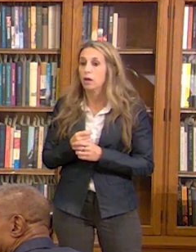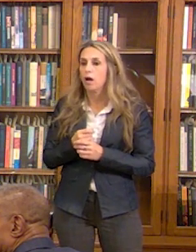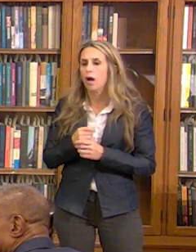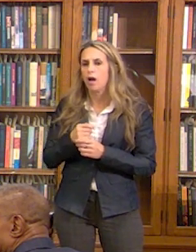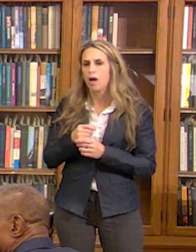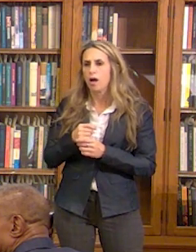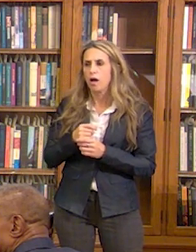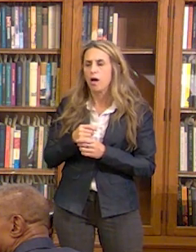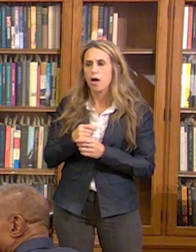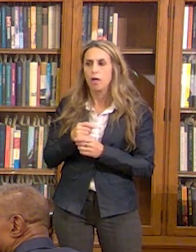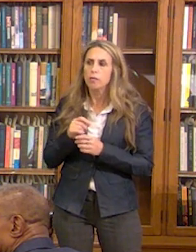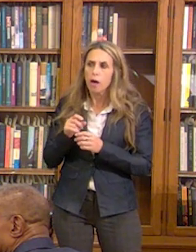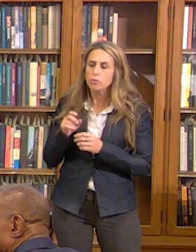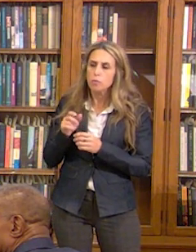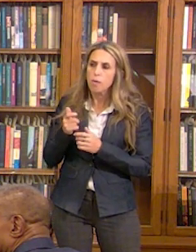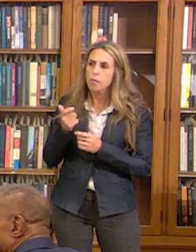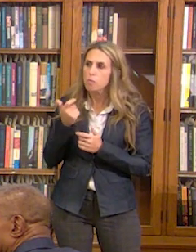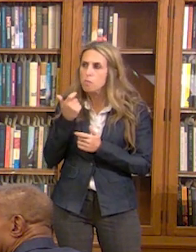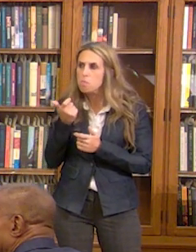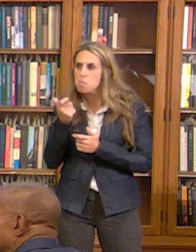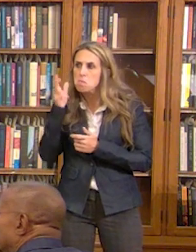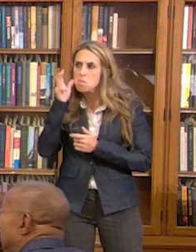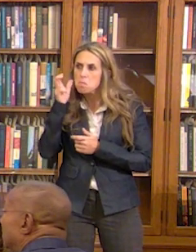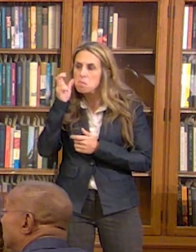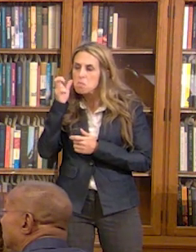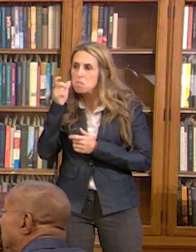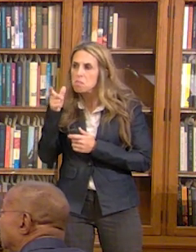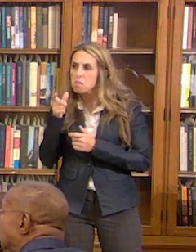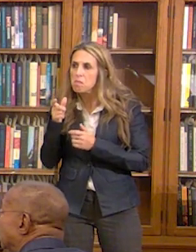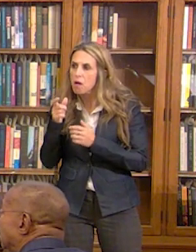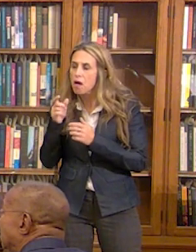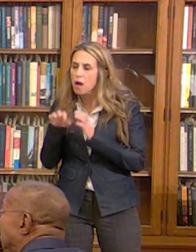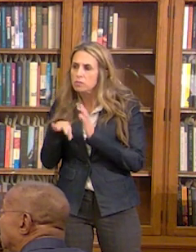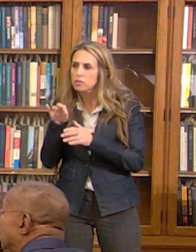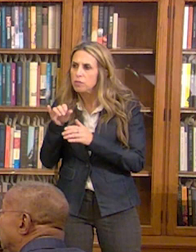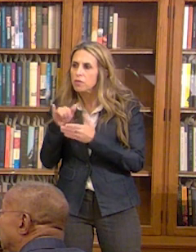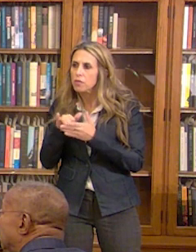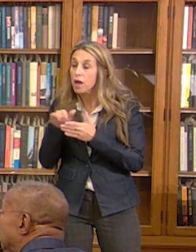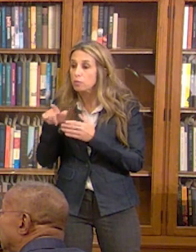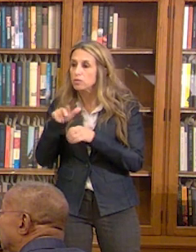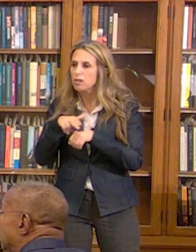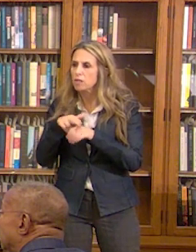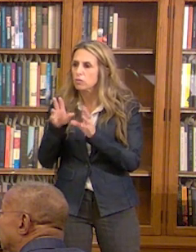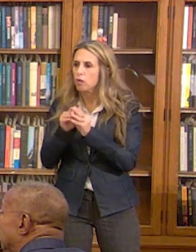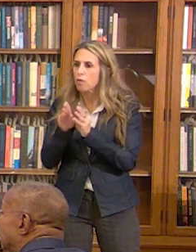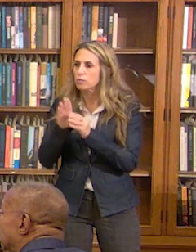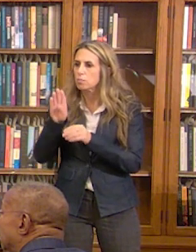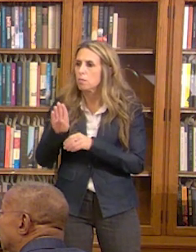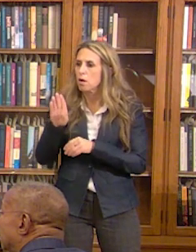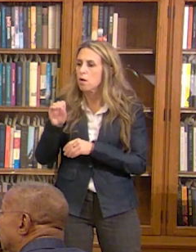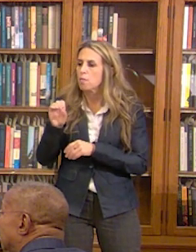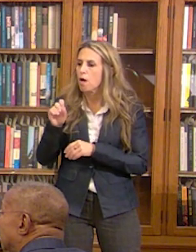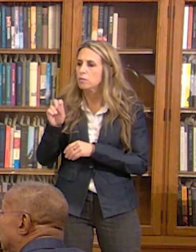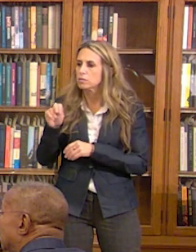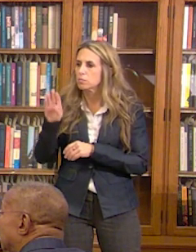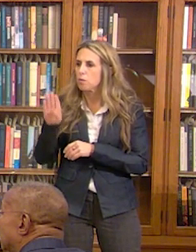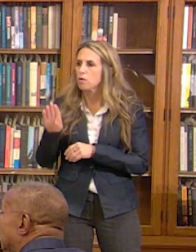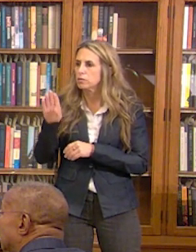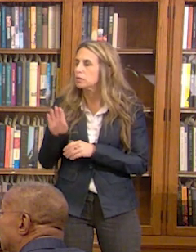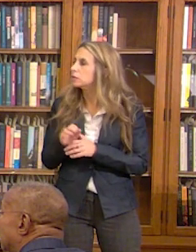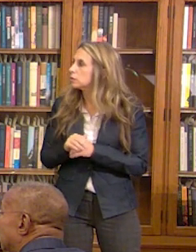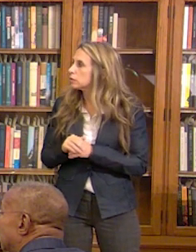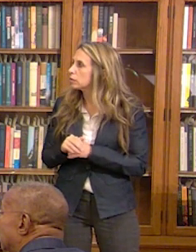is that um this was their National Conference in Boston and um it ended up